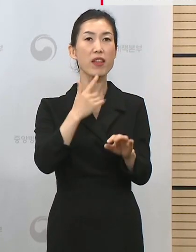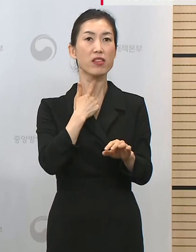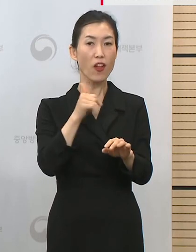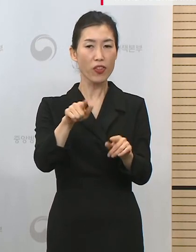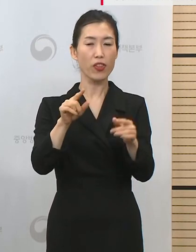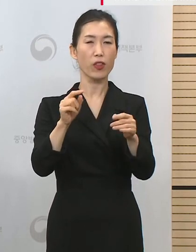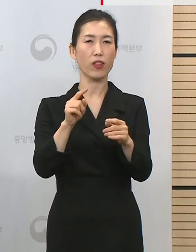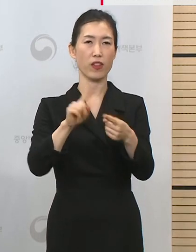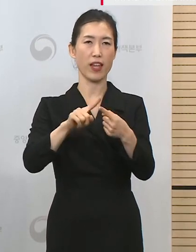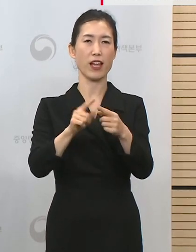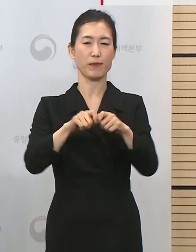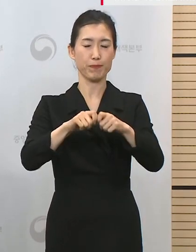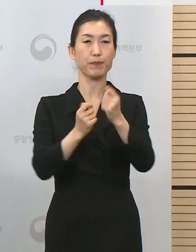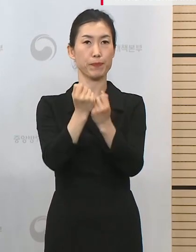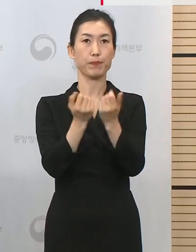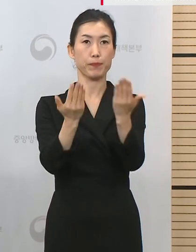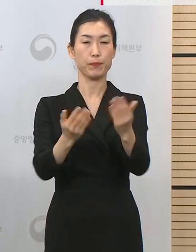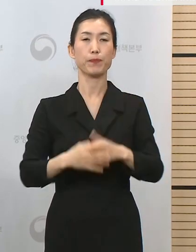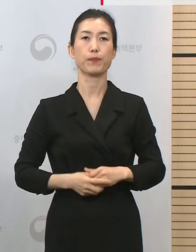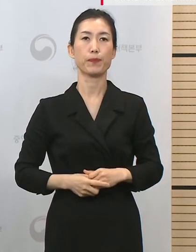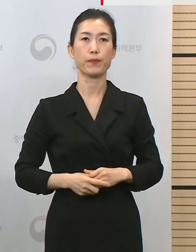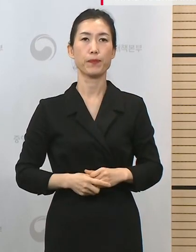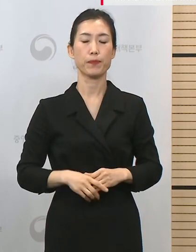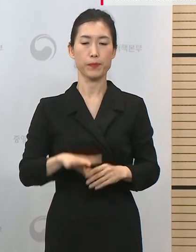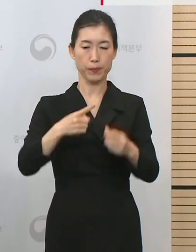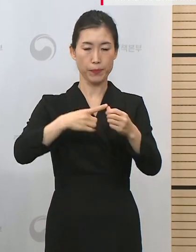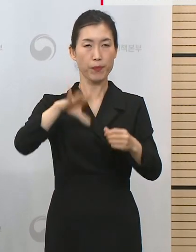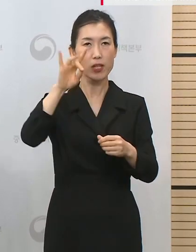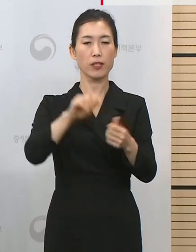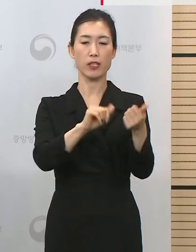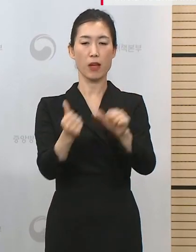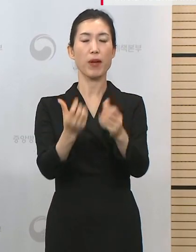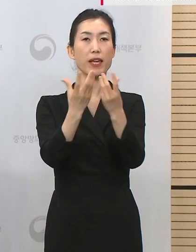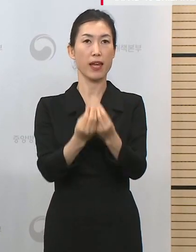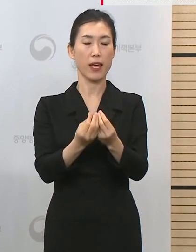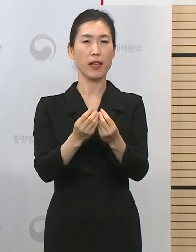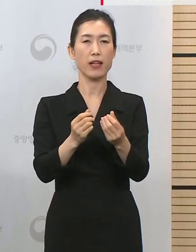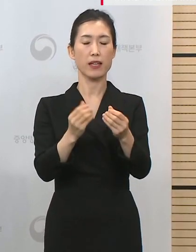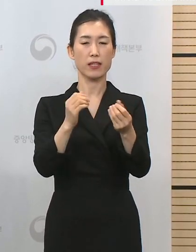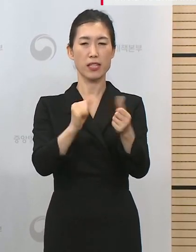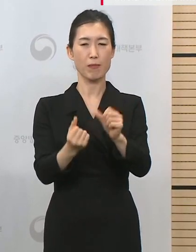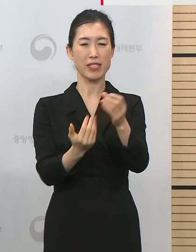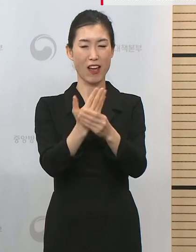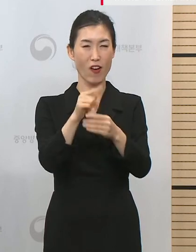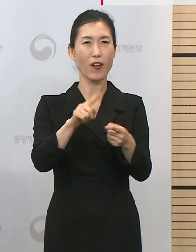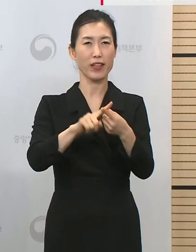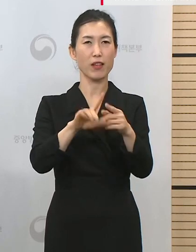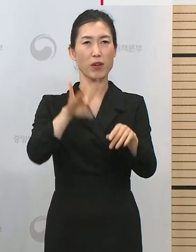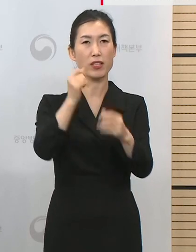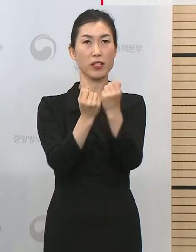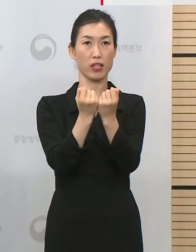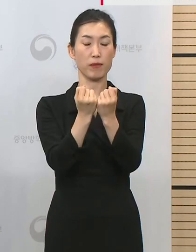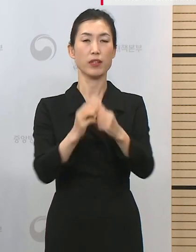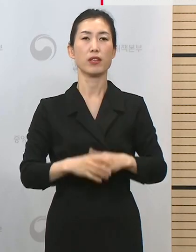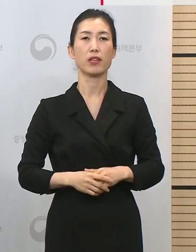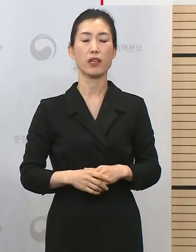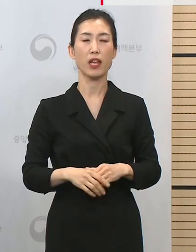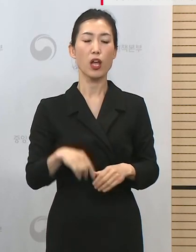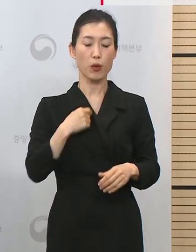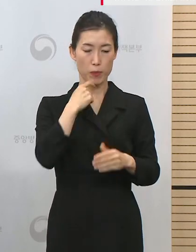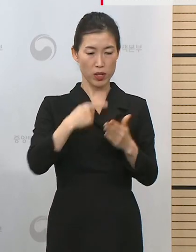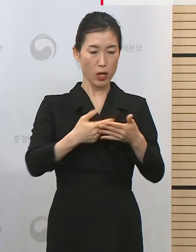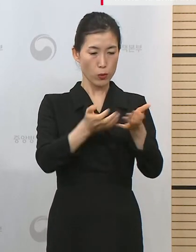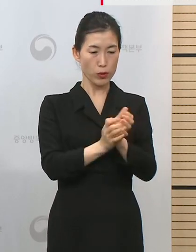detailing these conclusions based on the cases where we did not see correlation with the vaccines. As for the death, here are the